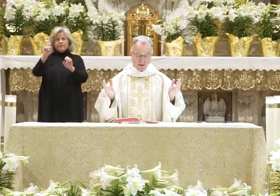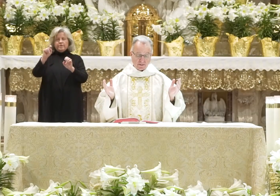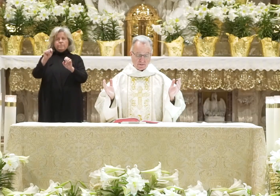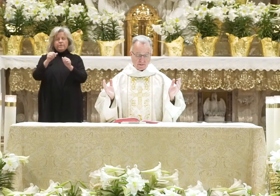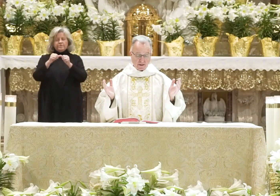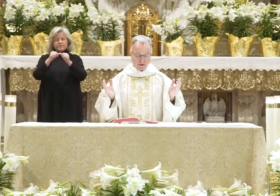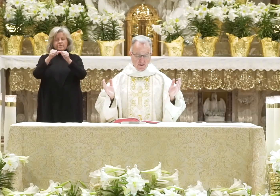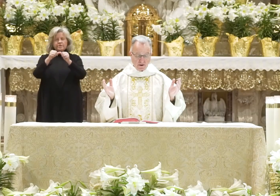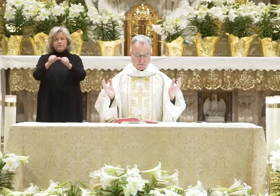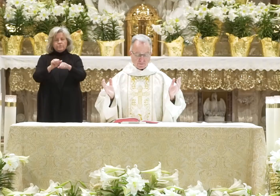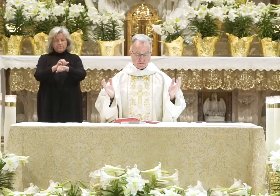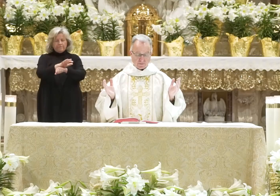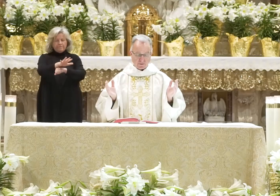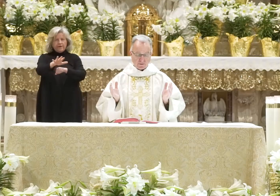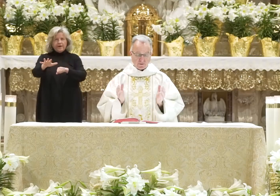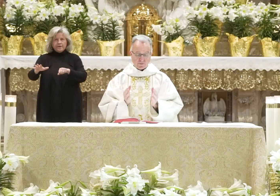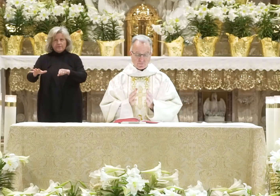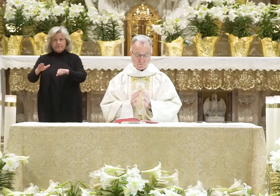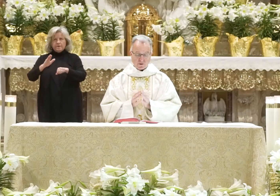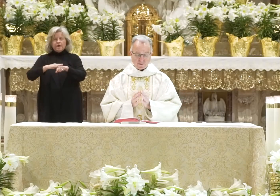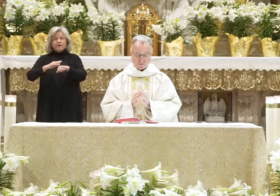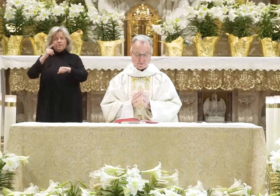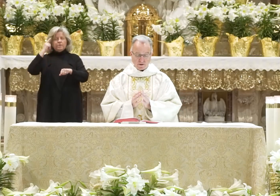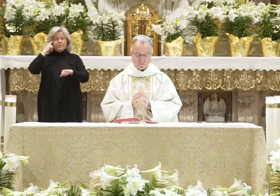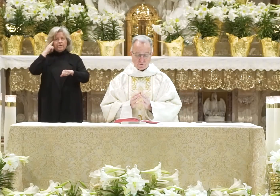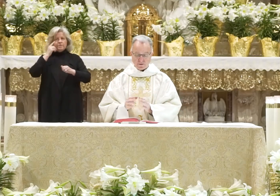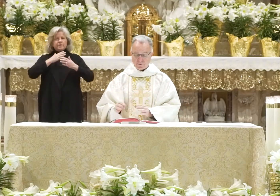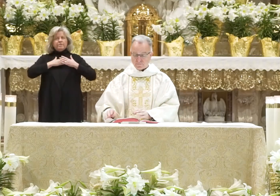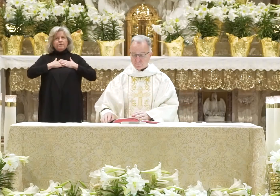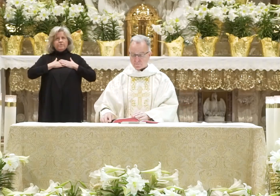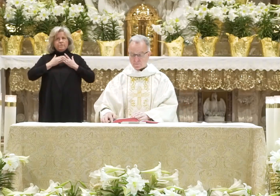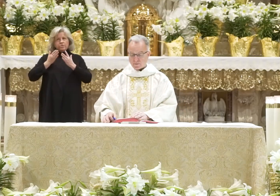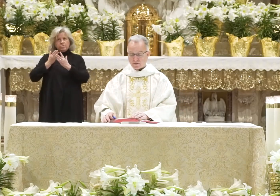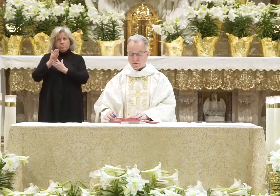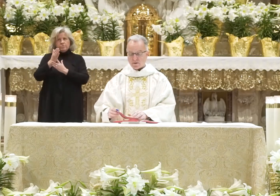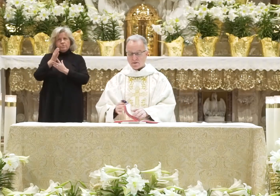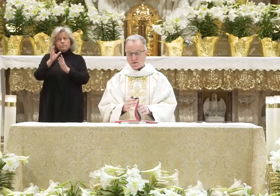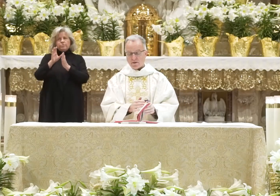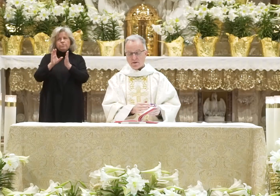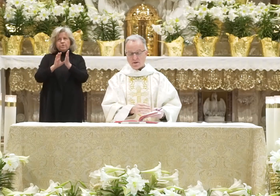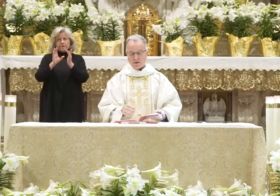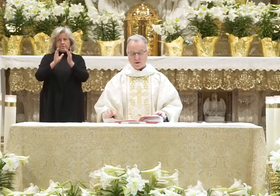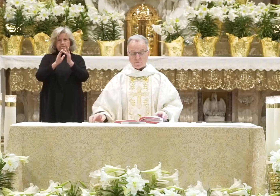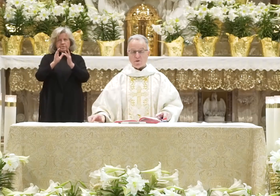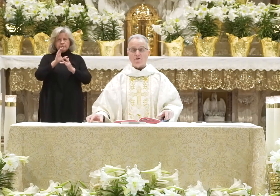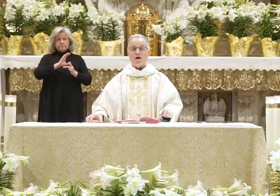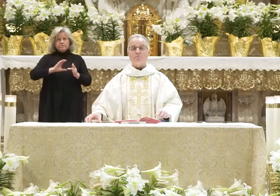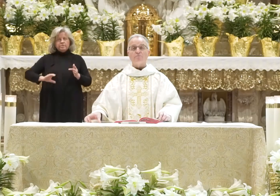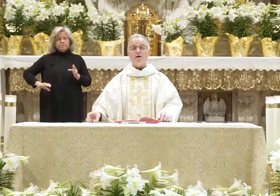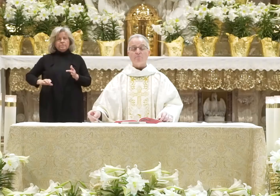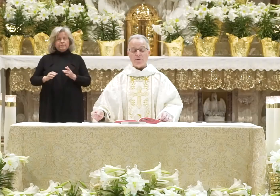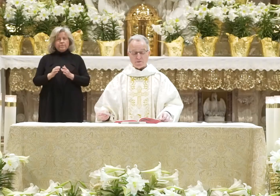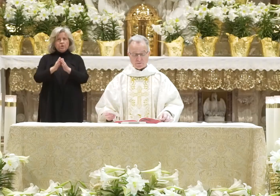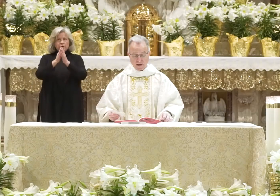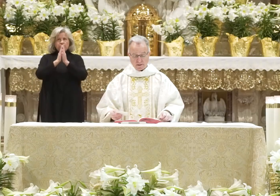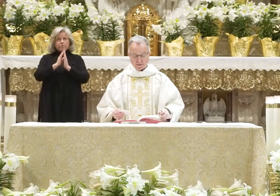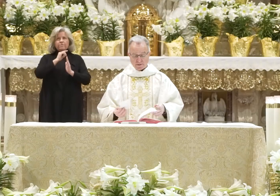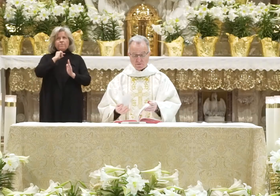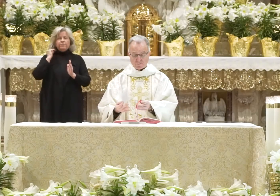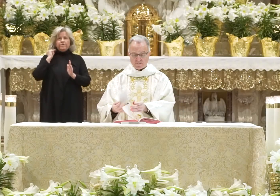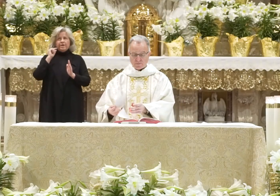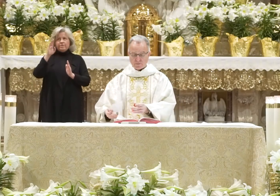in our minds and our hearts through Christ our Lord. And our prayer now for Father